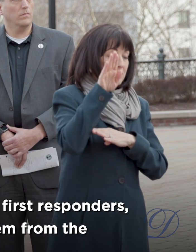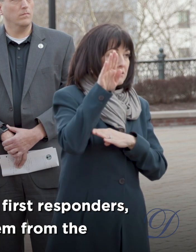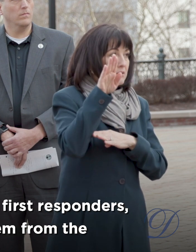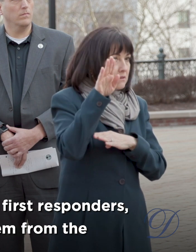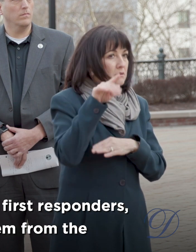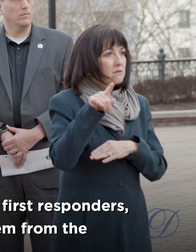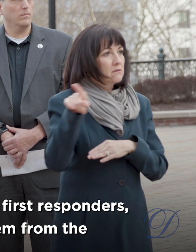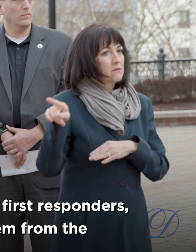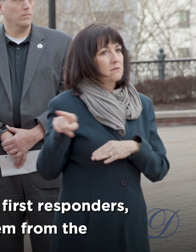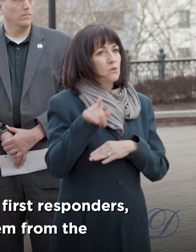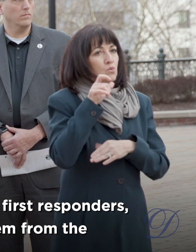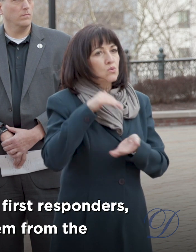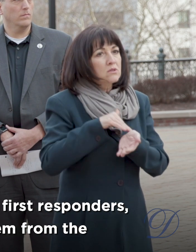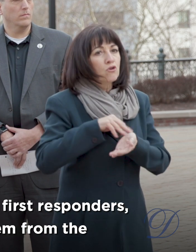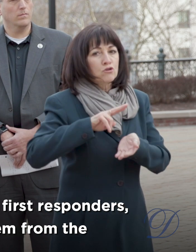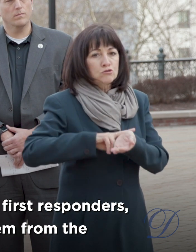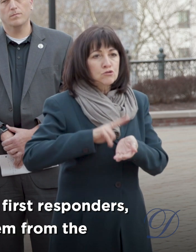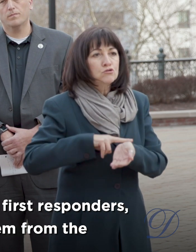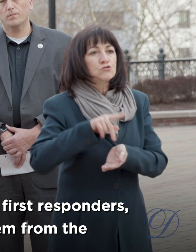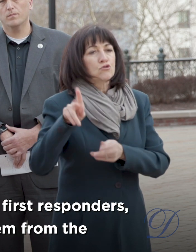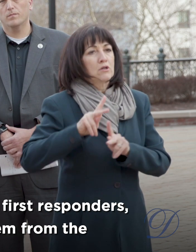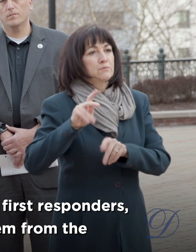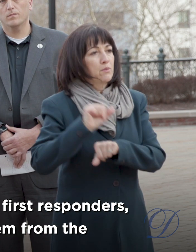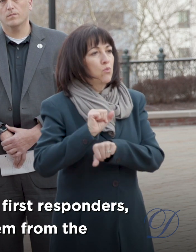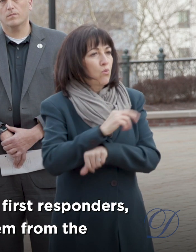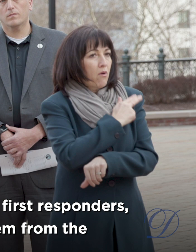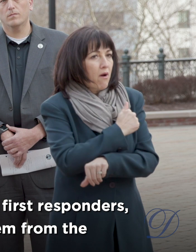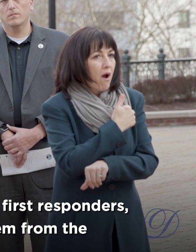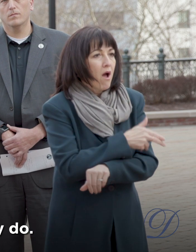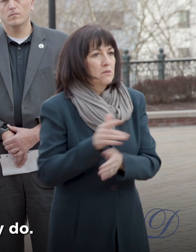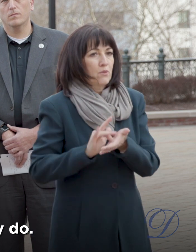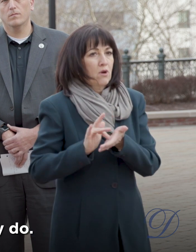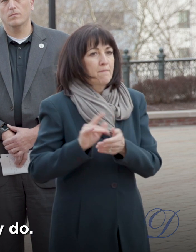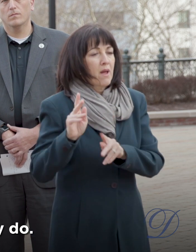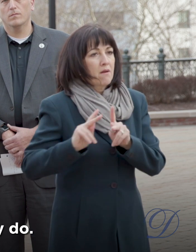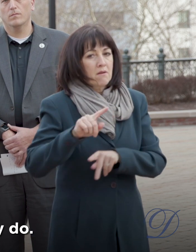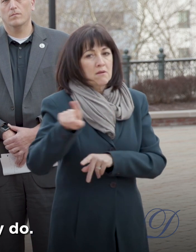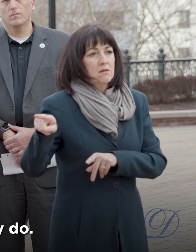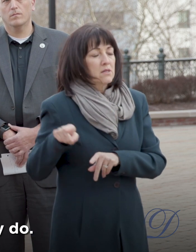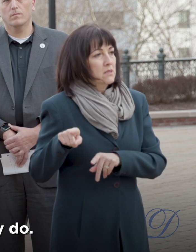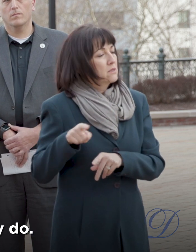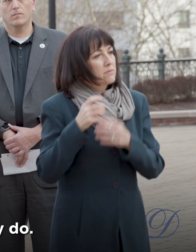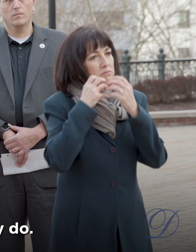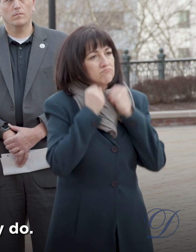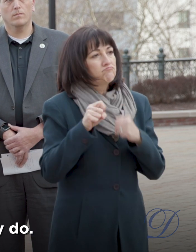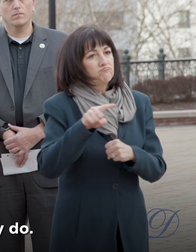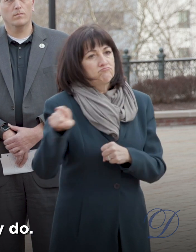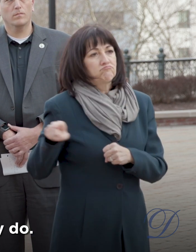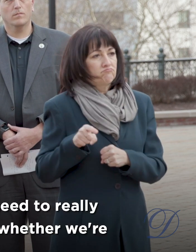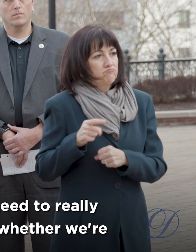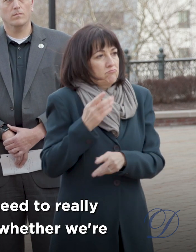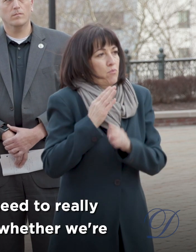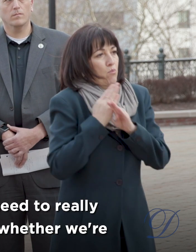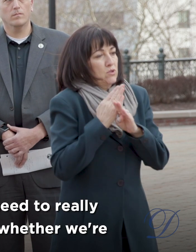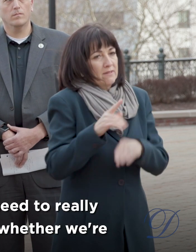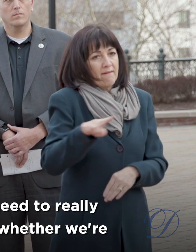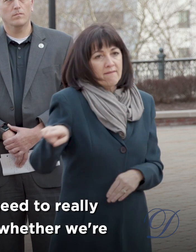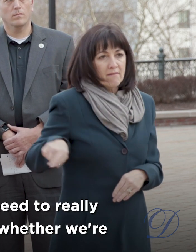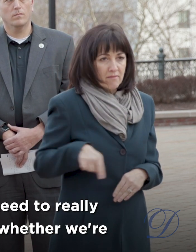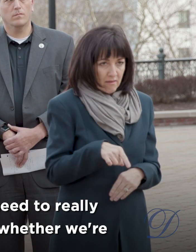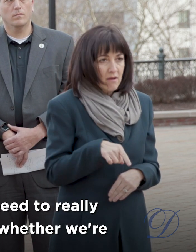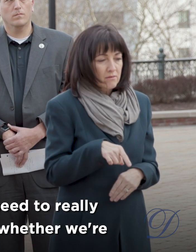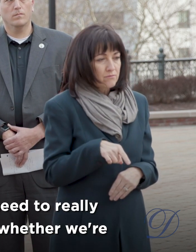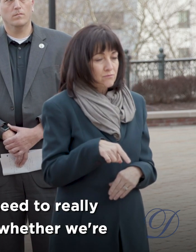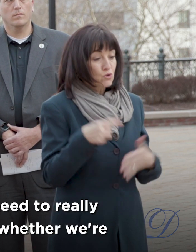healthcare workers and first responders, and we can't afford to lose them from the essential work that they do. So for all of